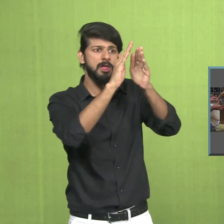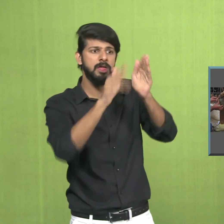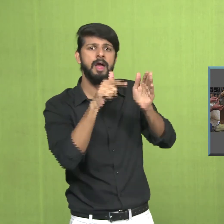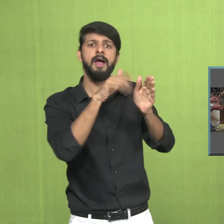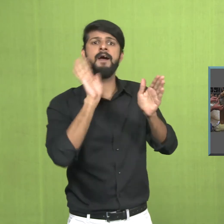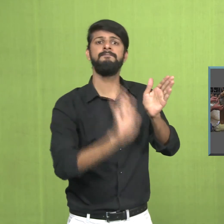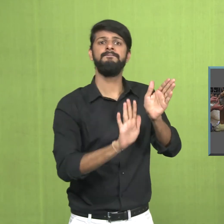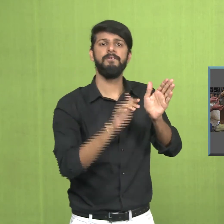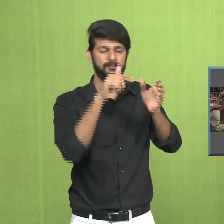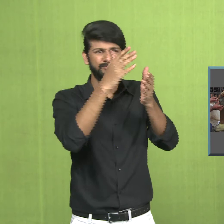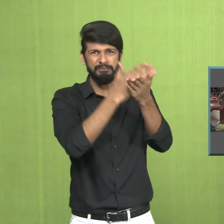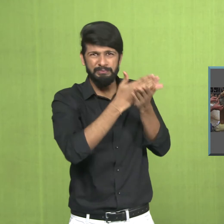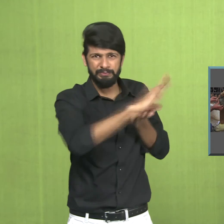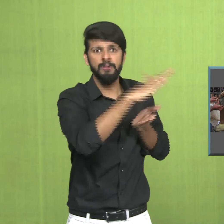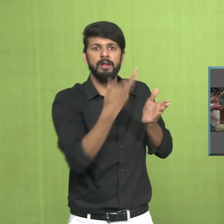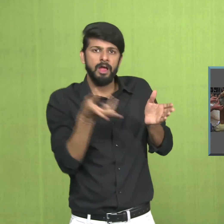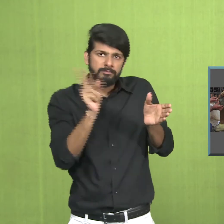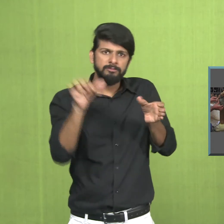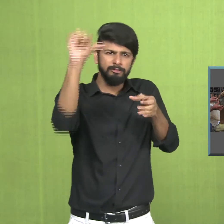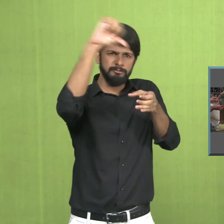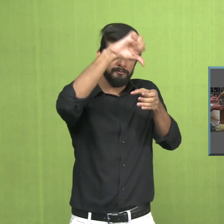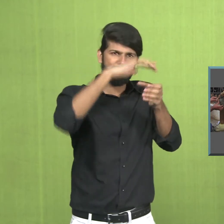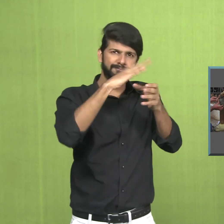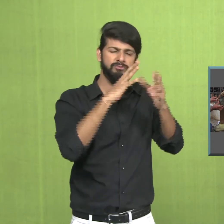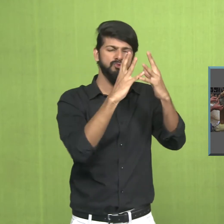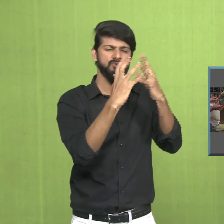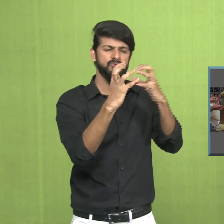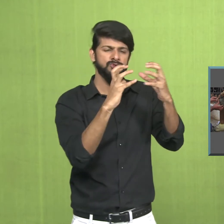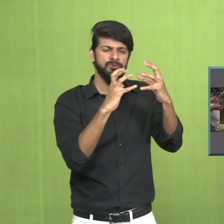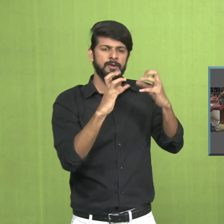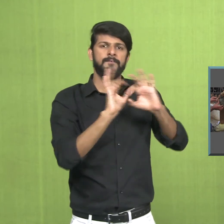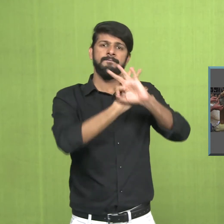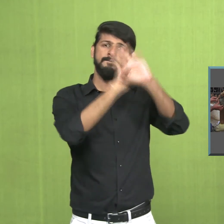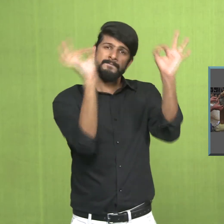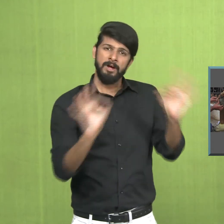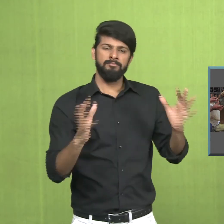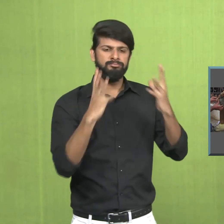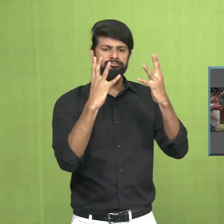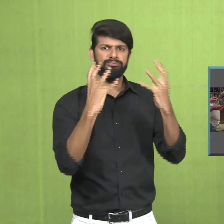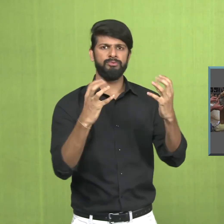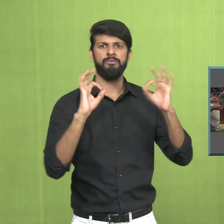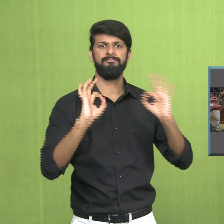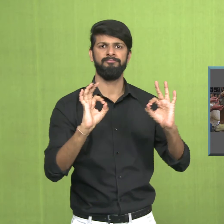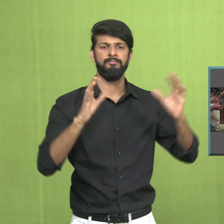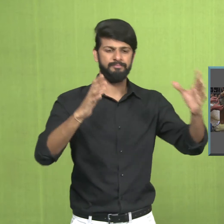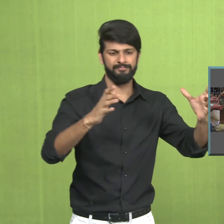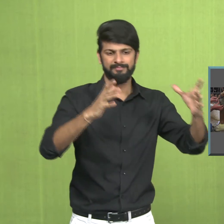because the wax is now melted, but the mold inside is remaining. So they would ensure that the entire mold is full